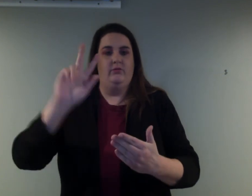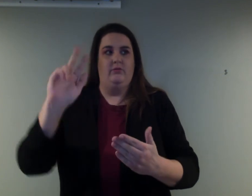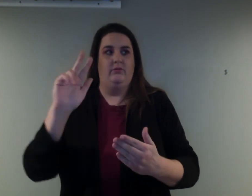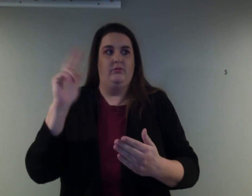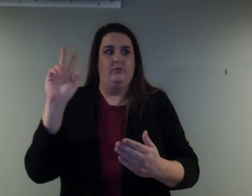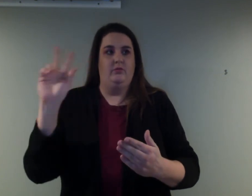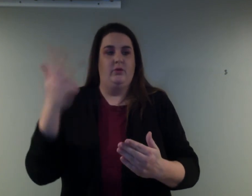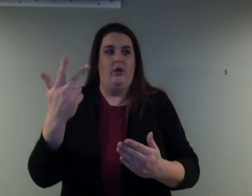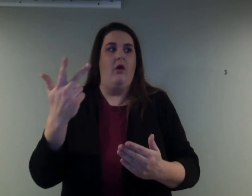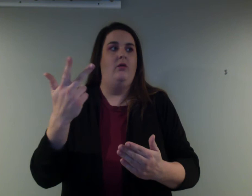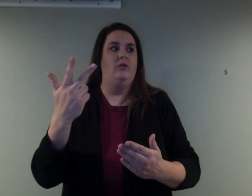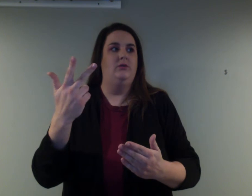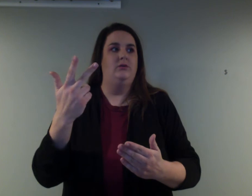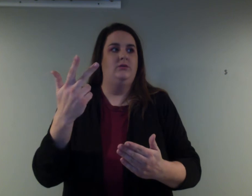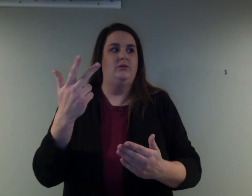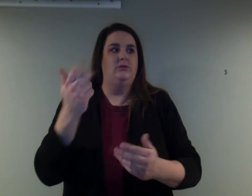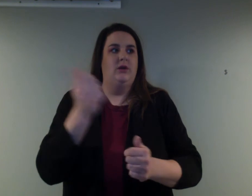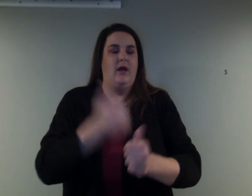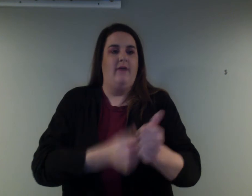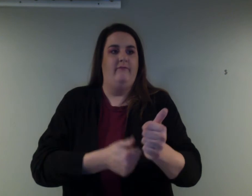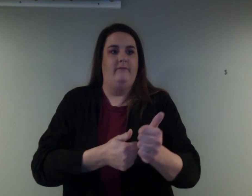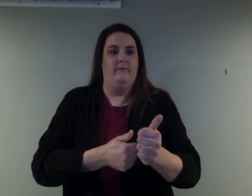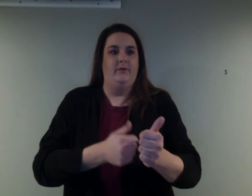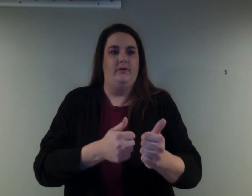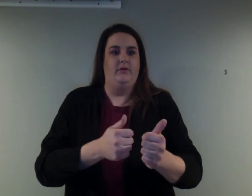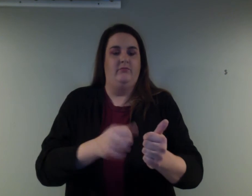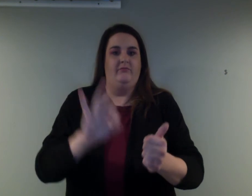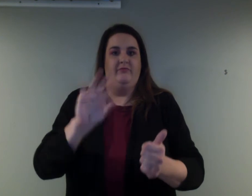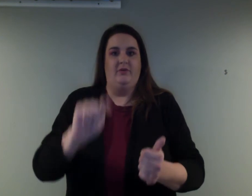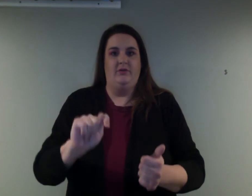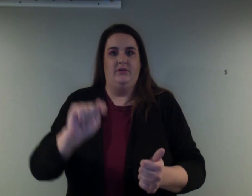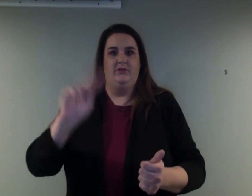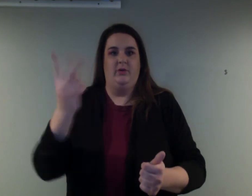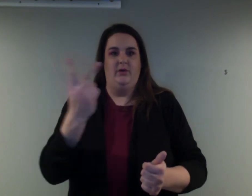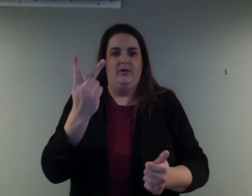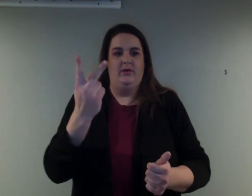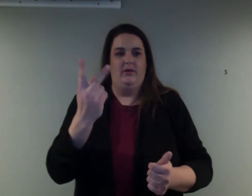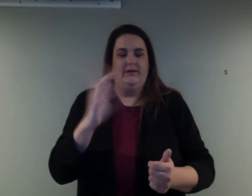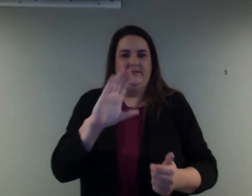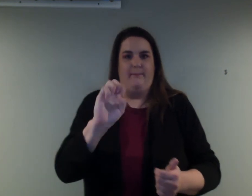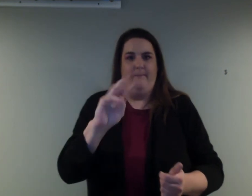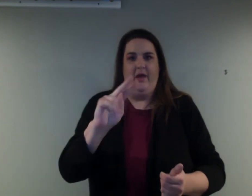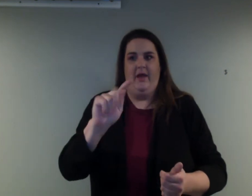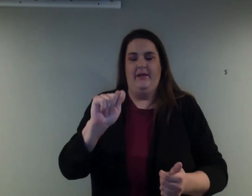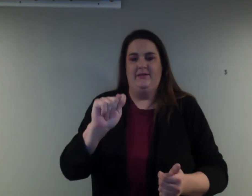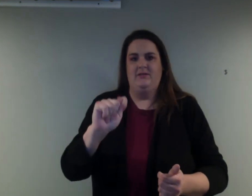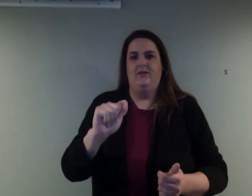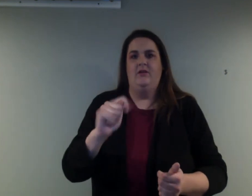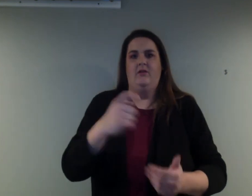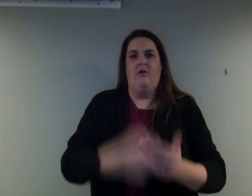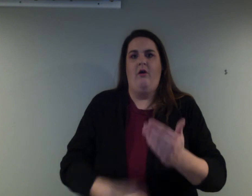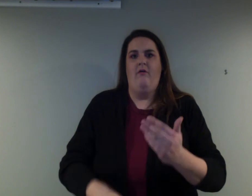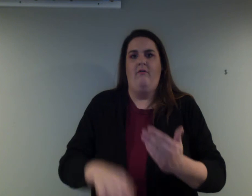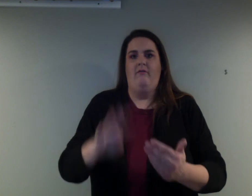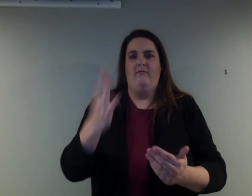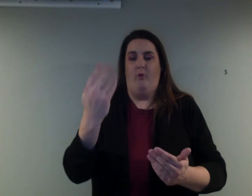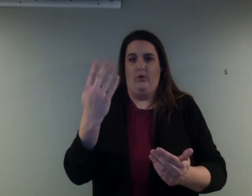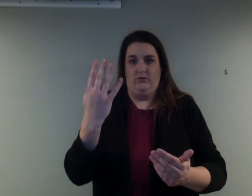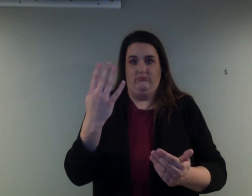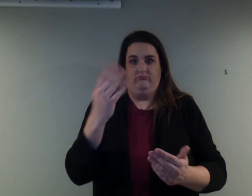and the cement costs $14 per cubic foot. By the way, don't worry